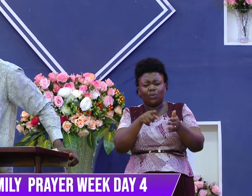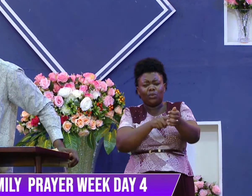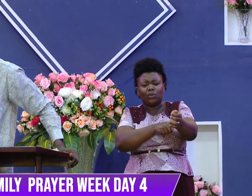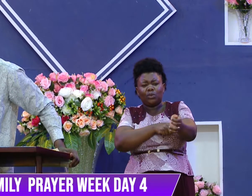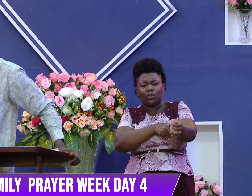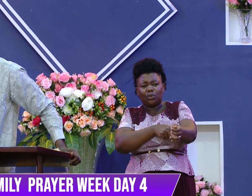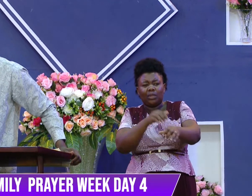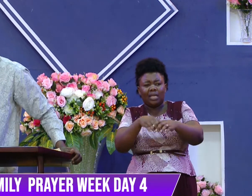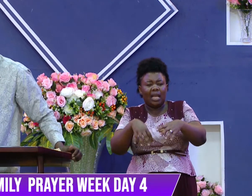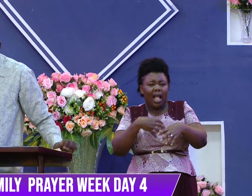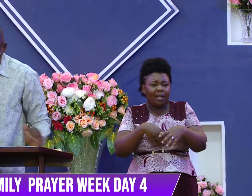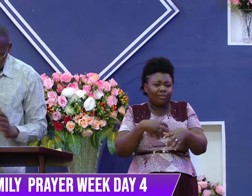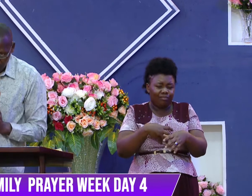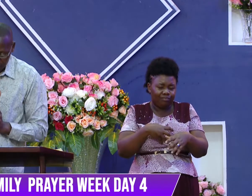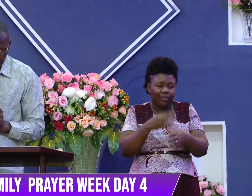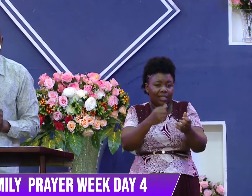life.